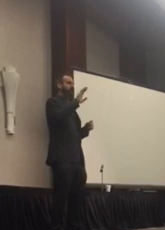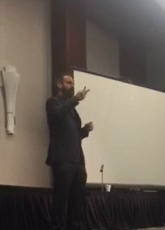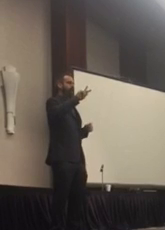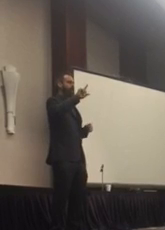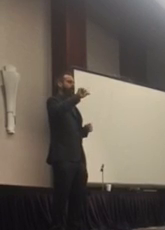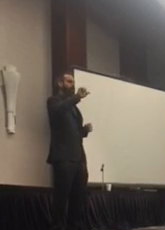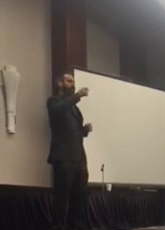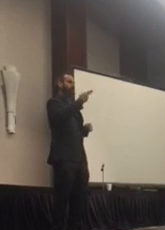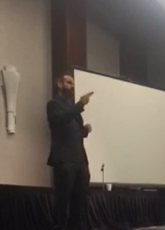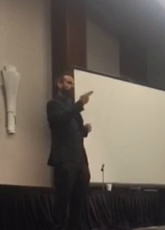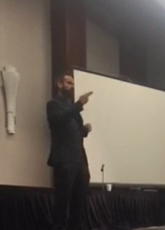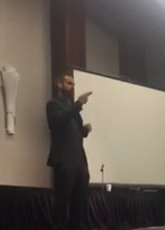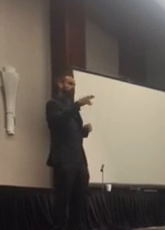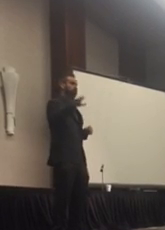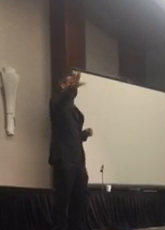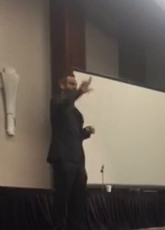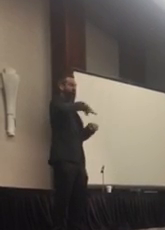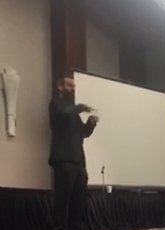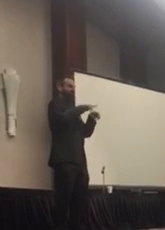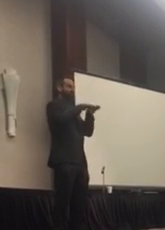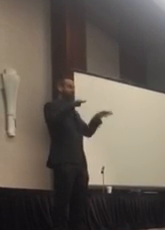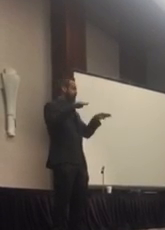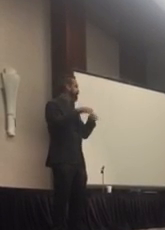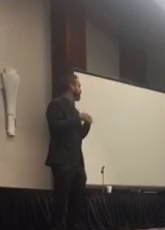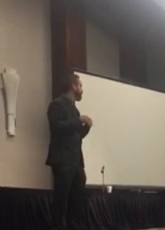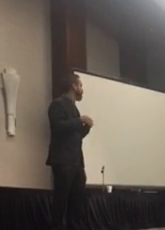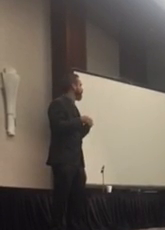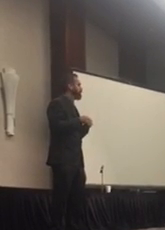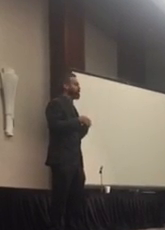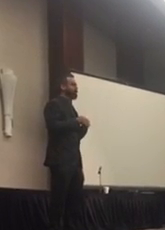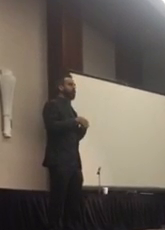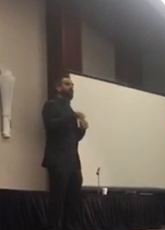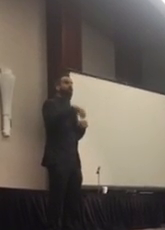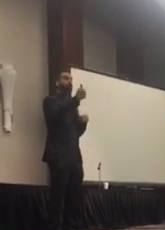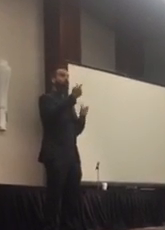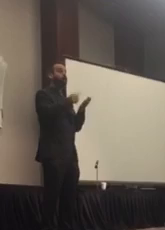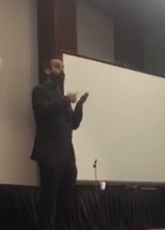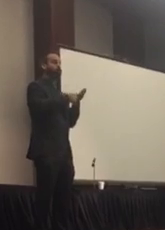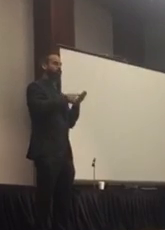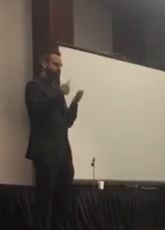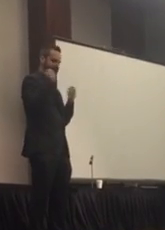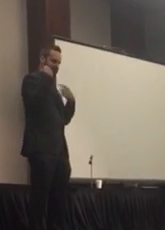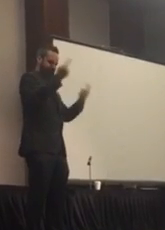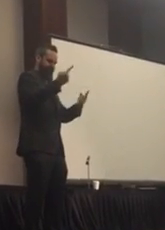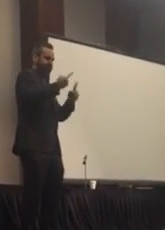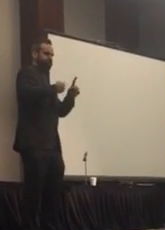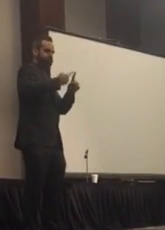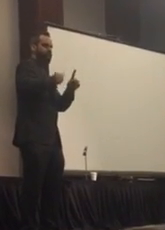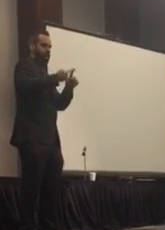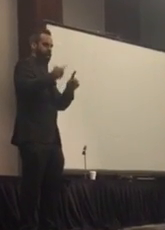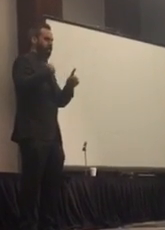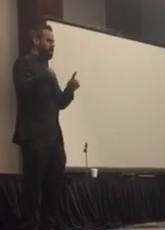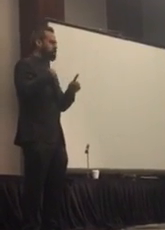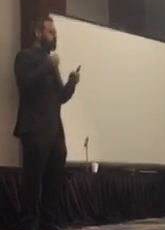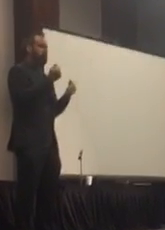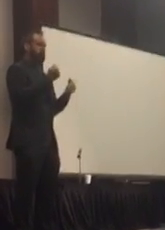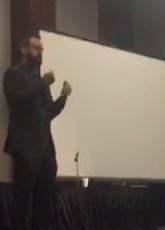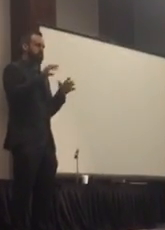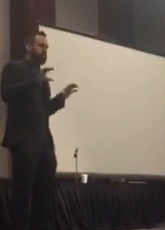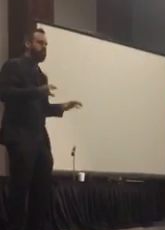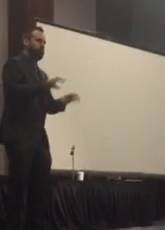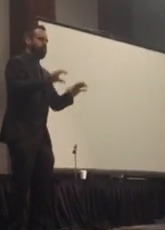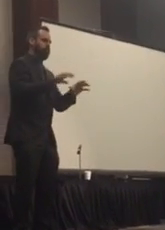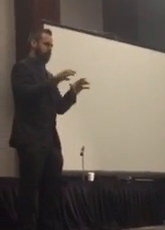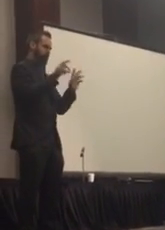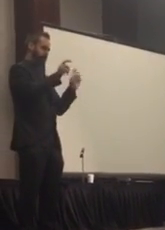how can I sort of connect this to another talk that I've been doing around the country for the last several months? Because for the last several months, I've been doing a lot of